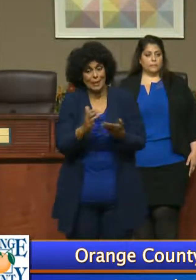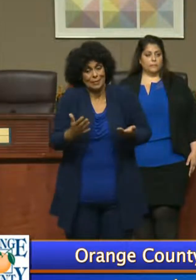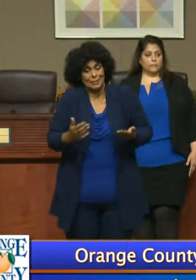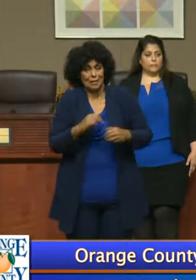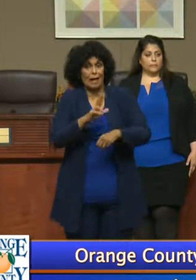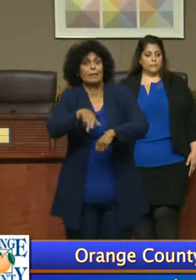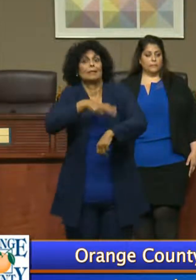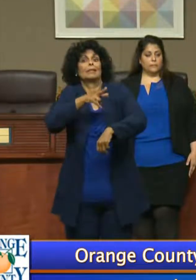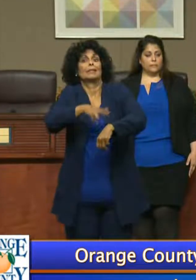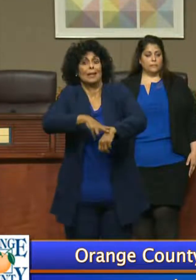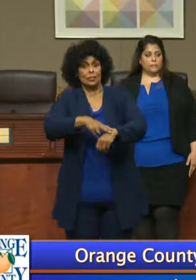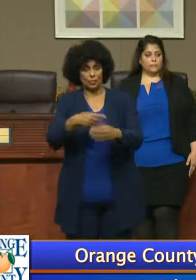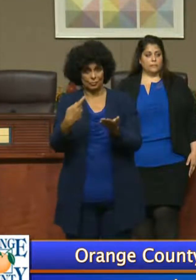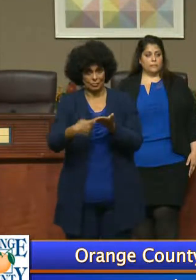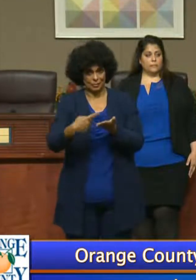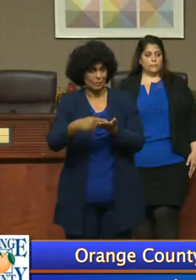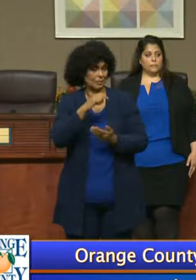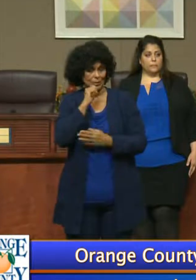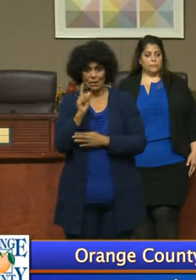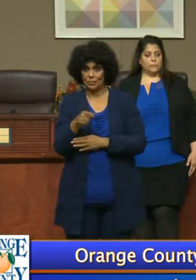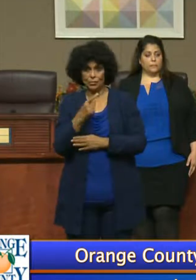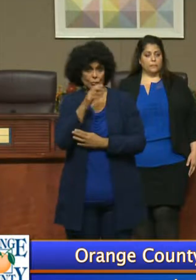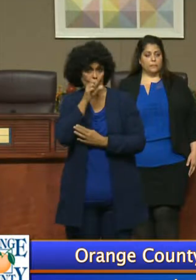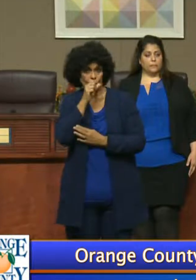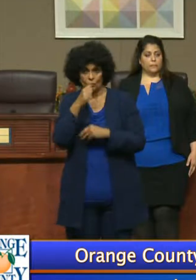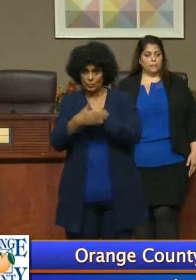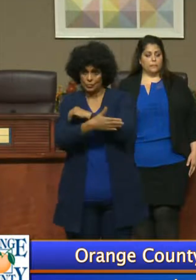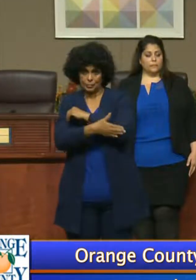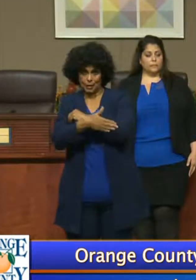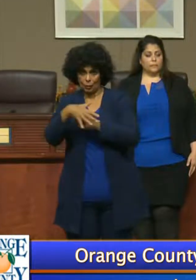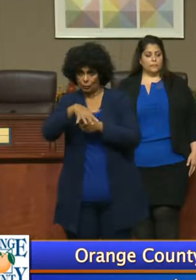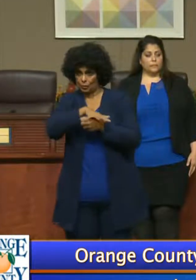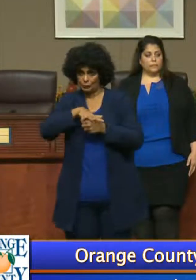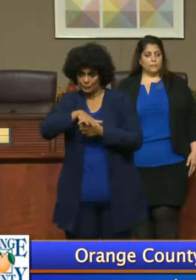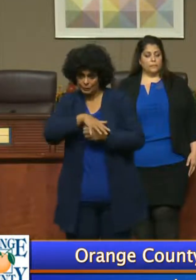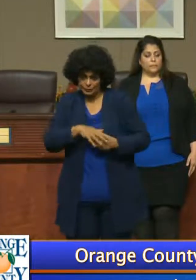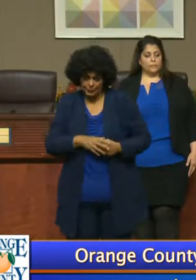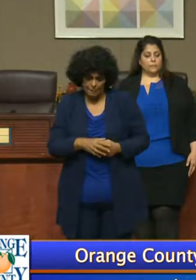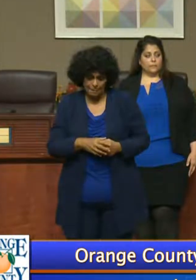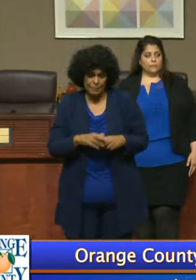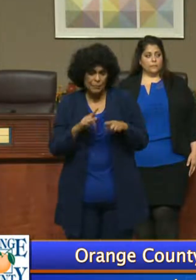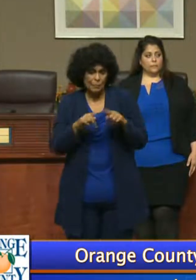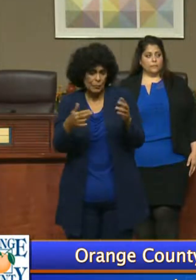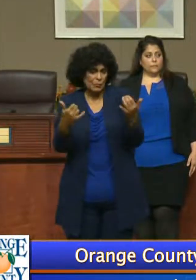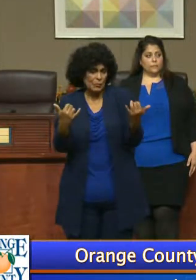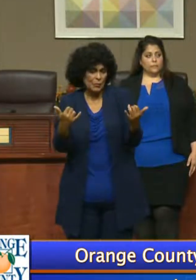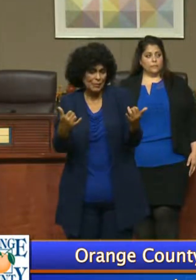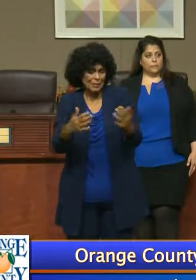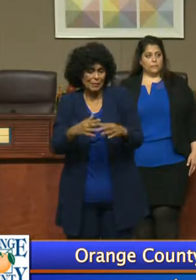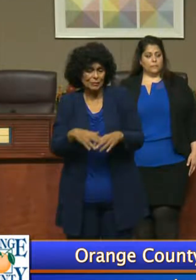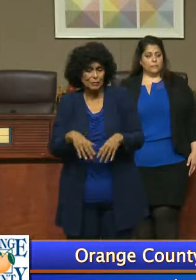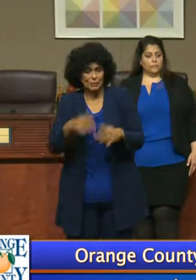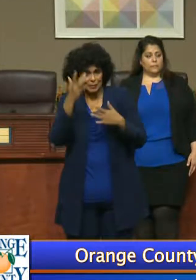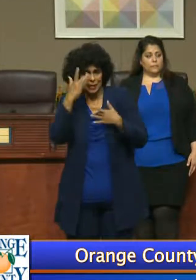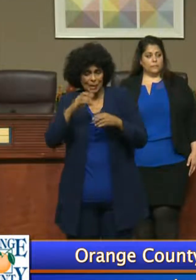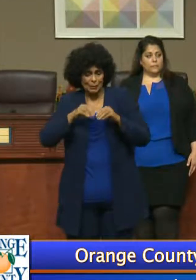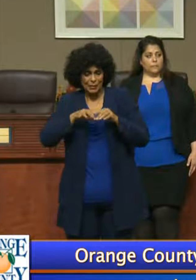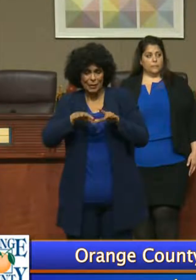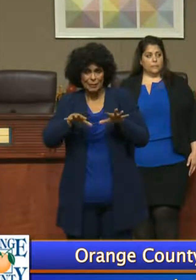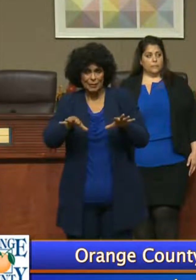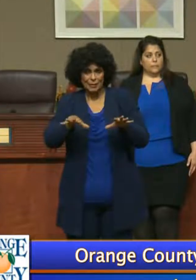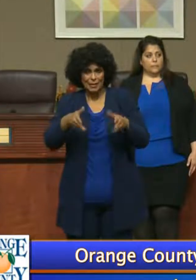just Orange. But at some point, the reality in a pandemic environment is, do we let it